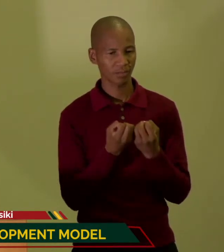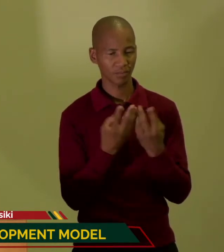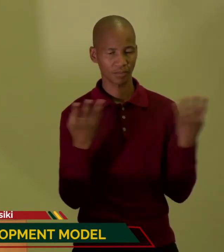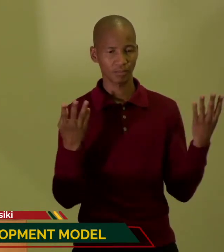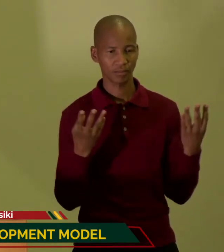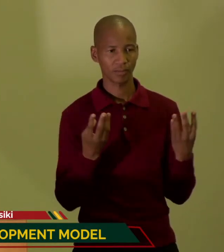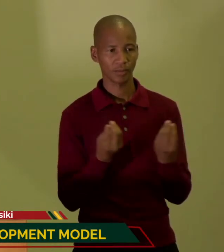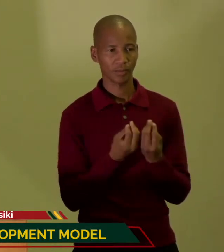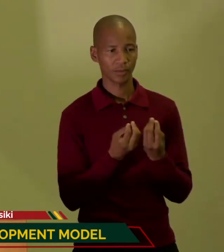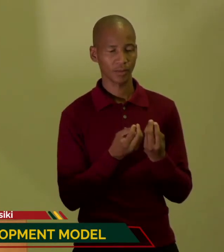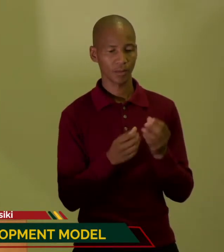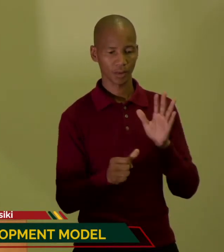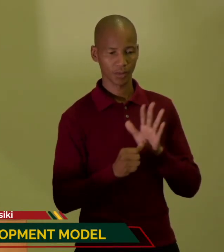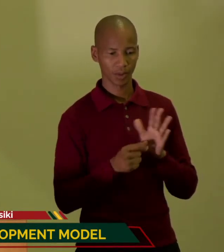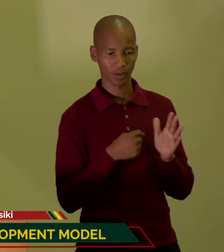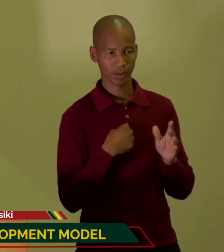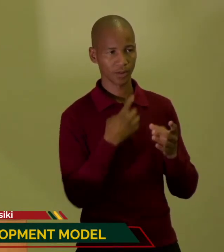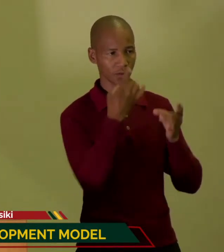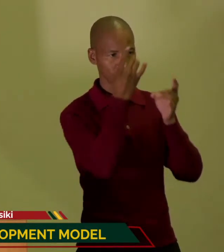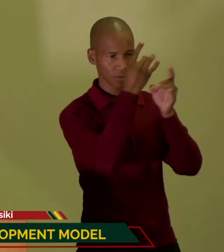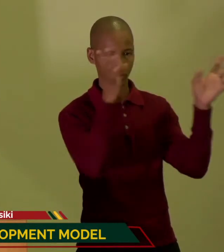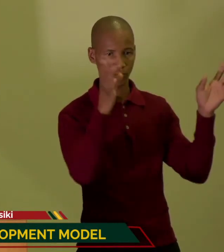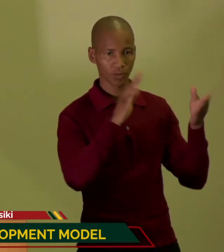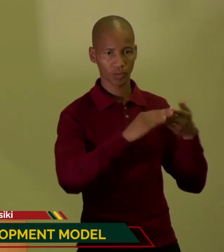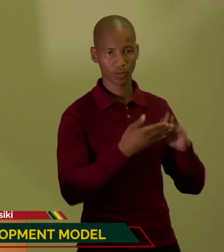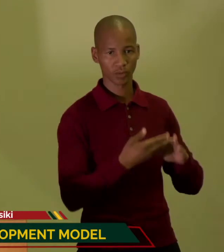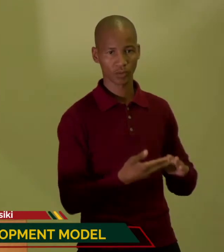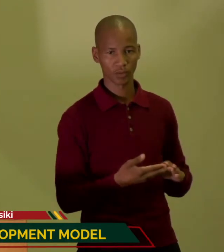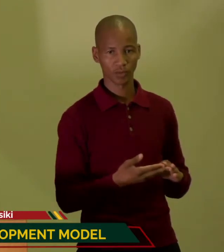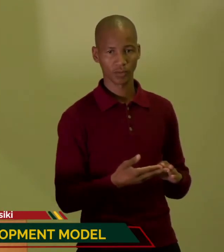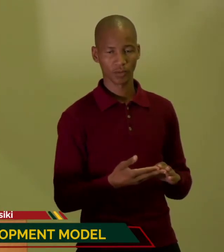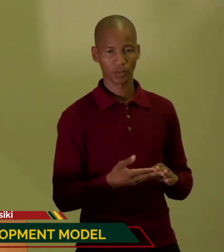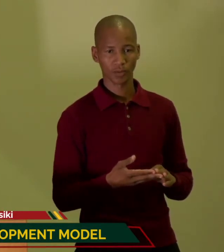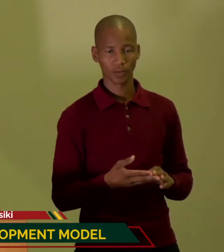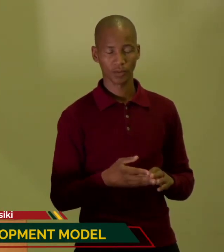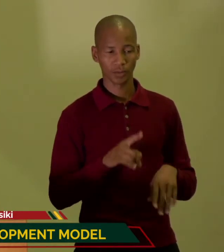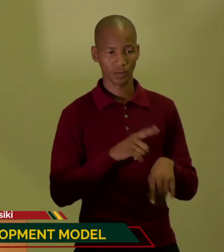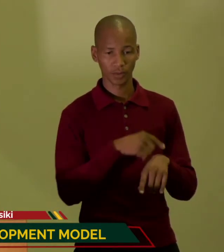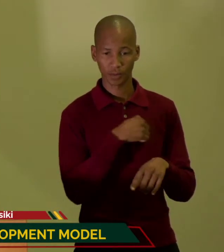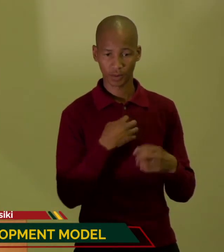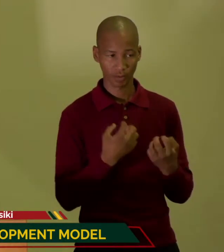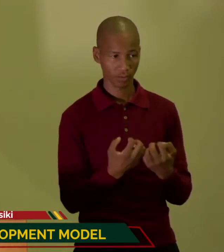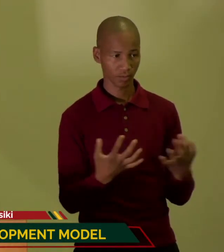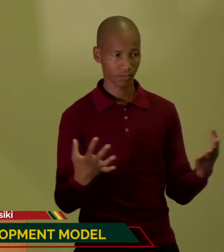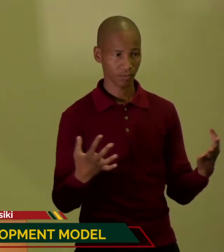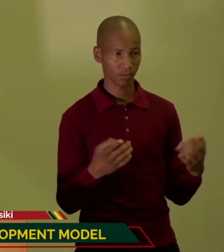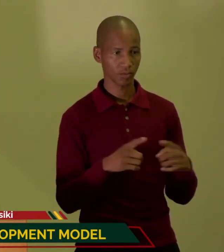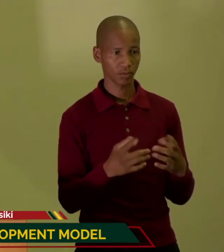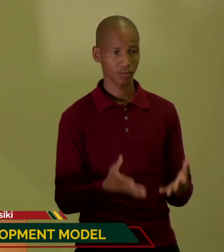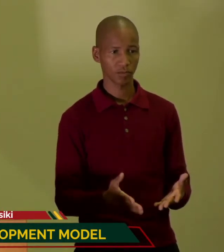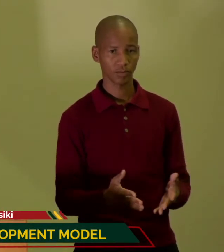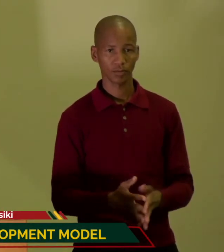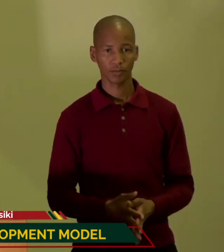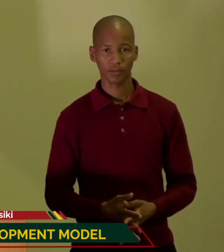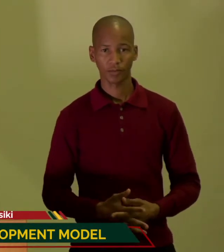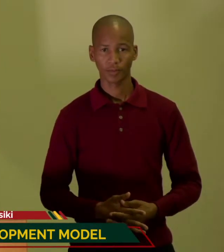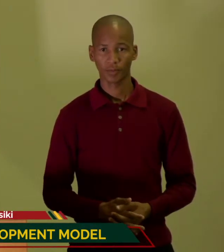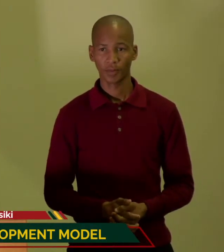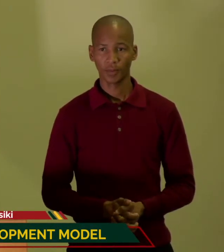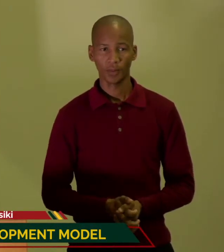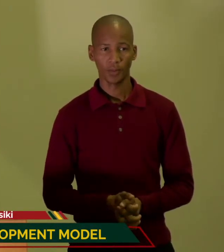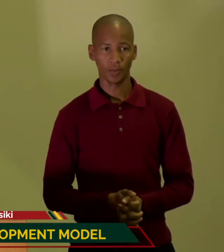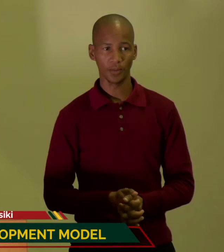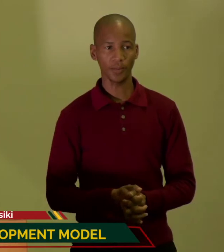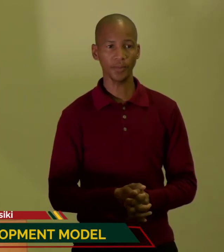the communities when we have gathered in this manner. But now, for our welcome